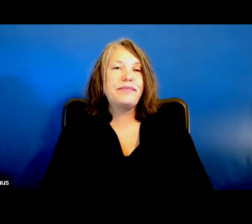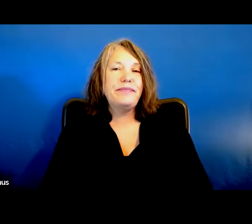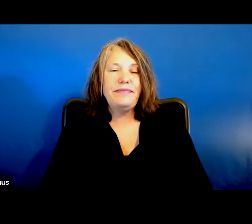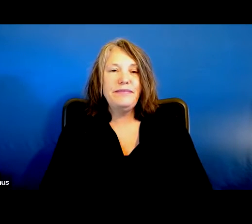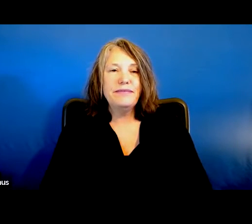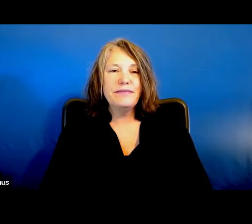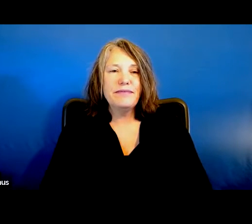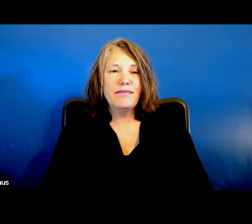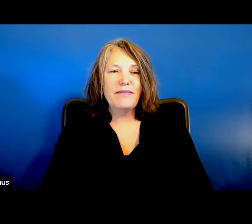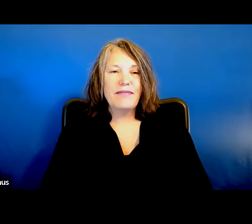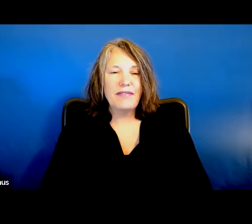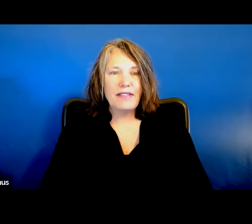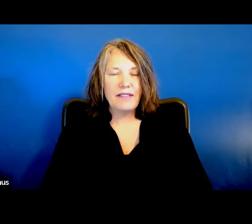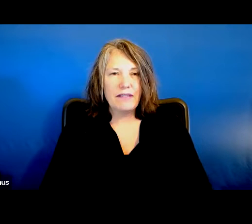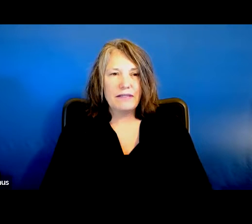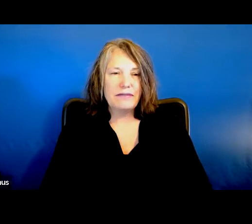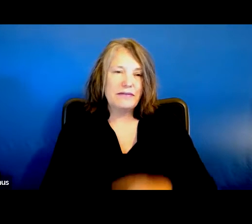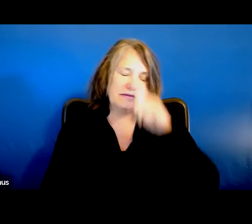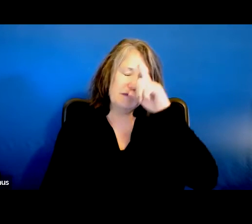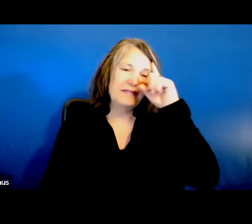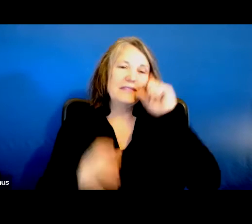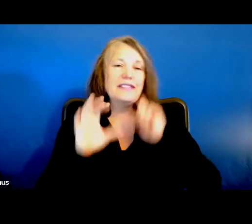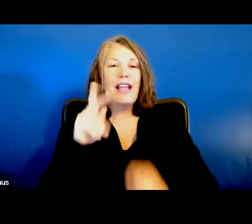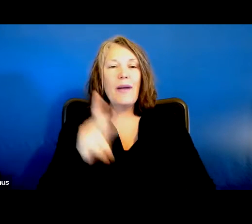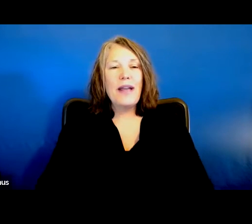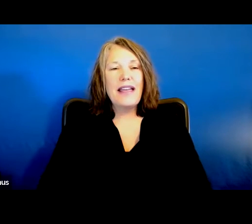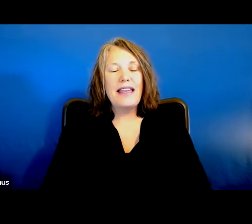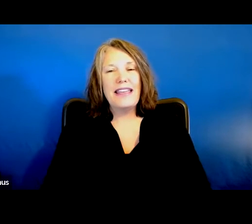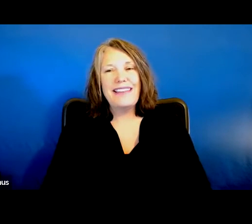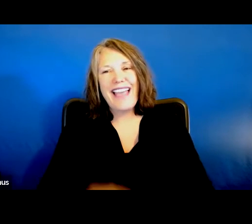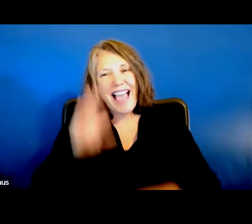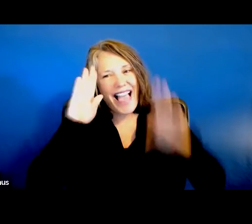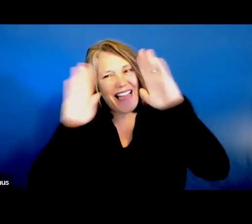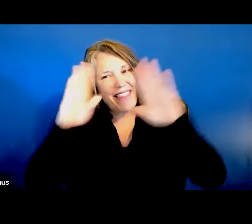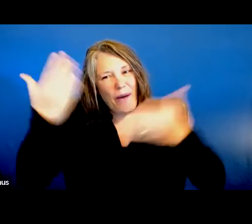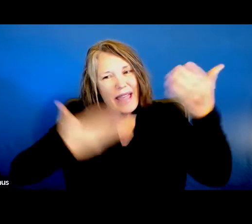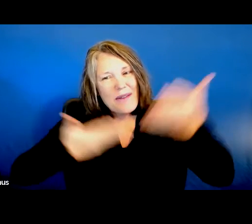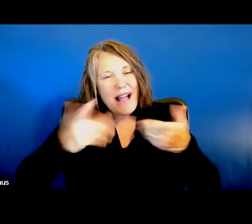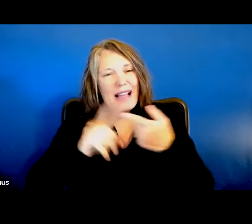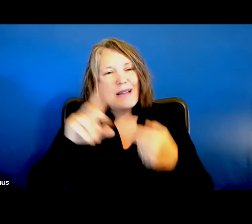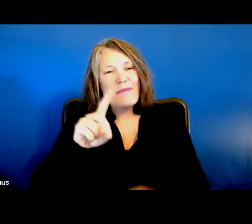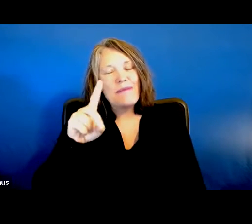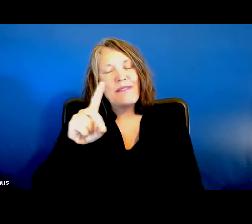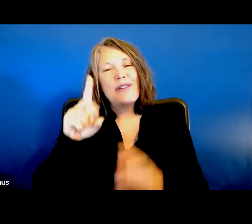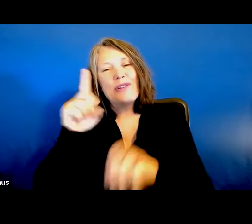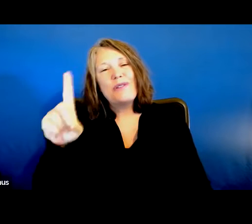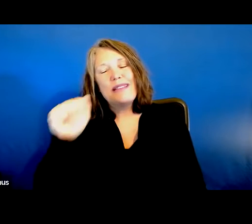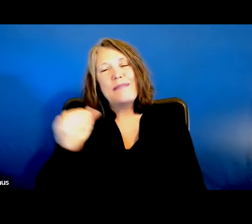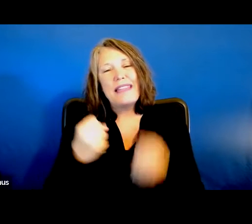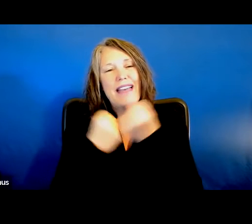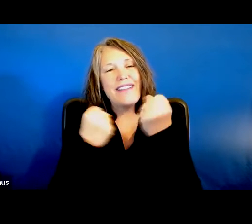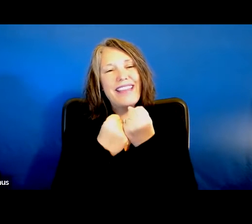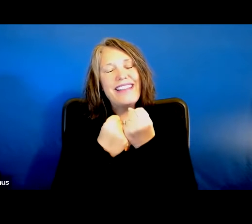and get us going. All right. Hello and welcome to Disability Advocates